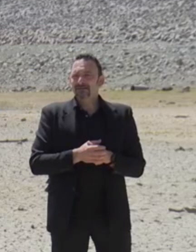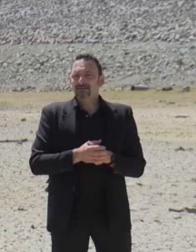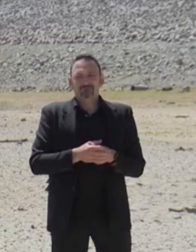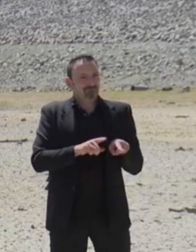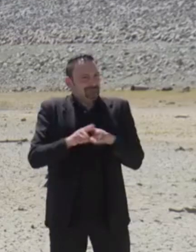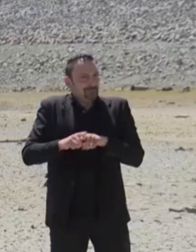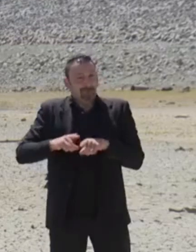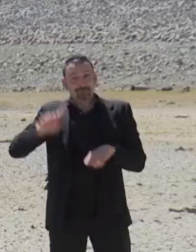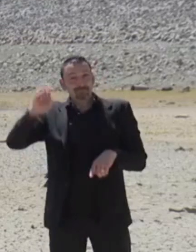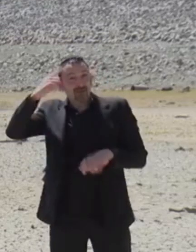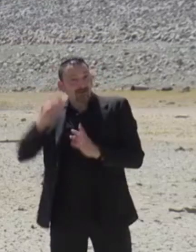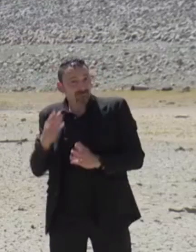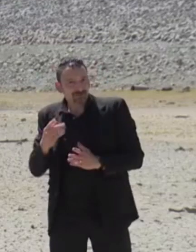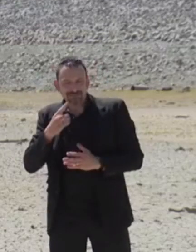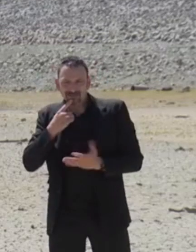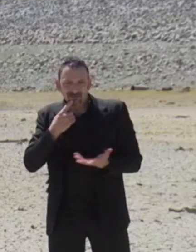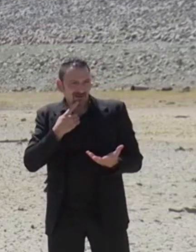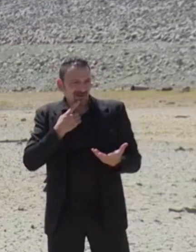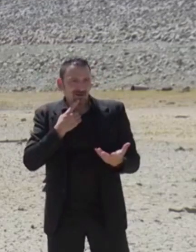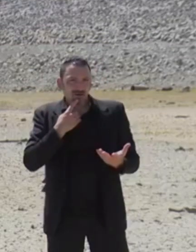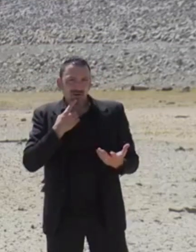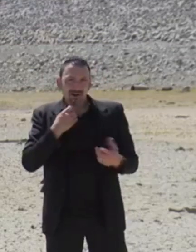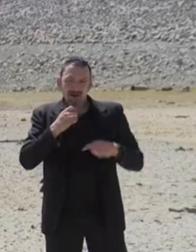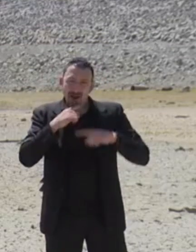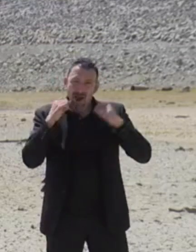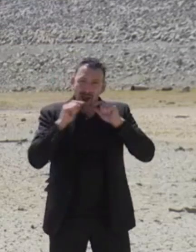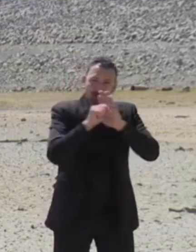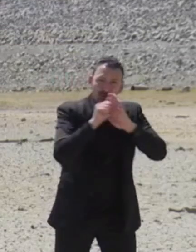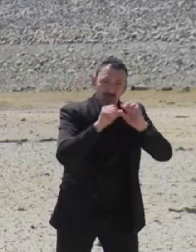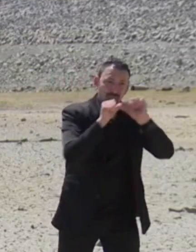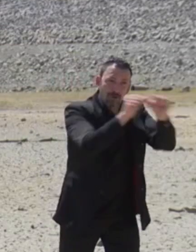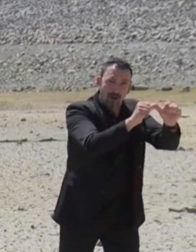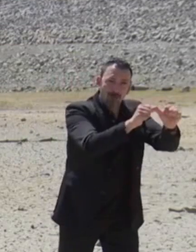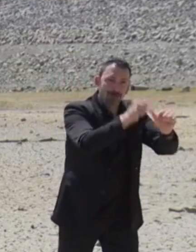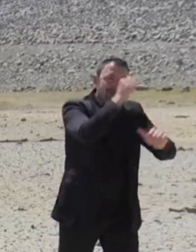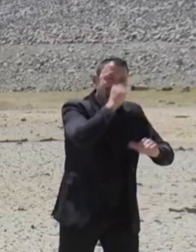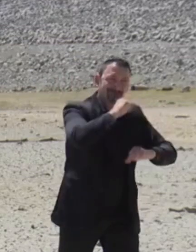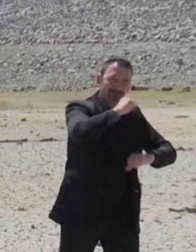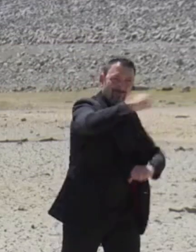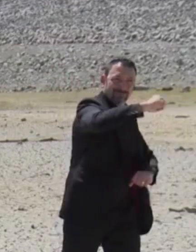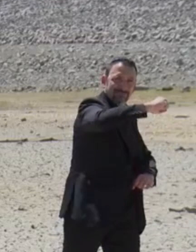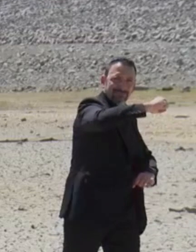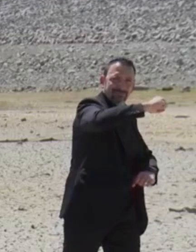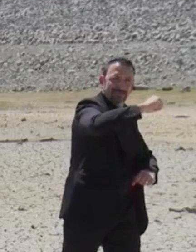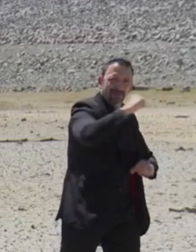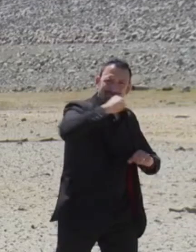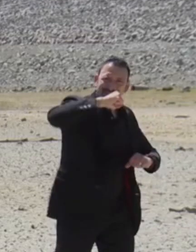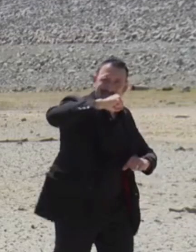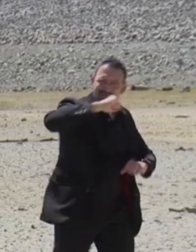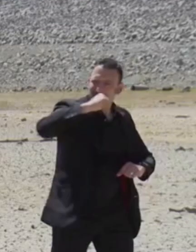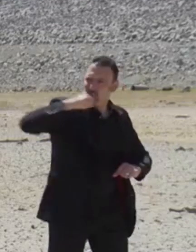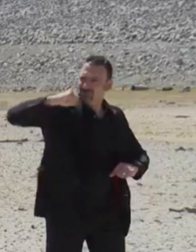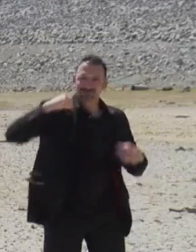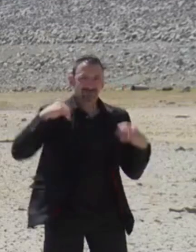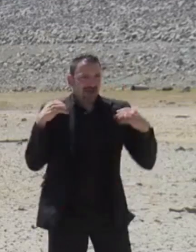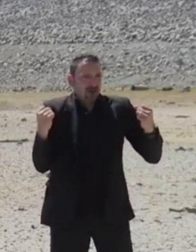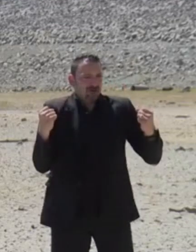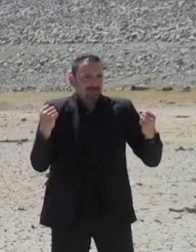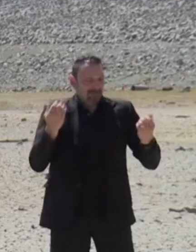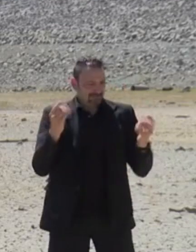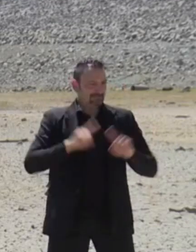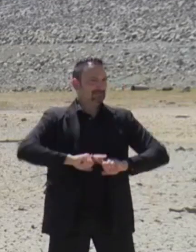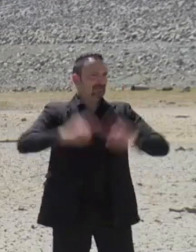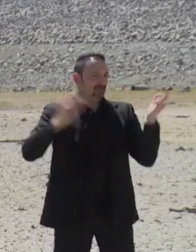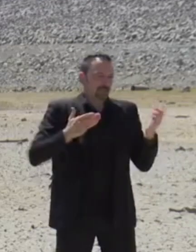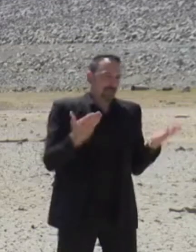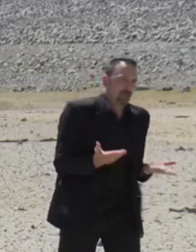water resilience, our drought resilience in California will be achieved regionally. So drought resilience in this region looks very different than